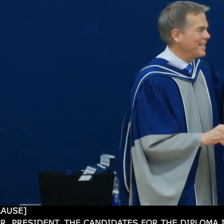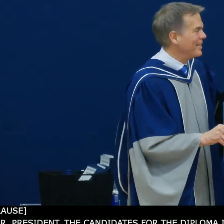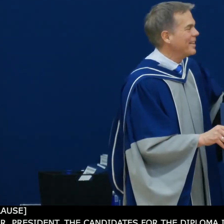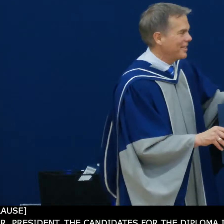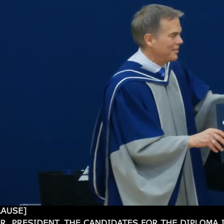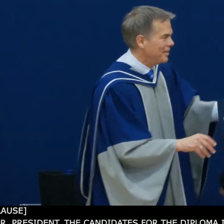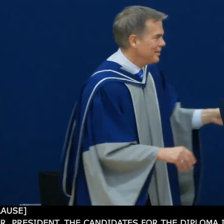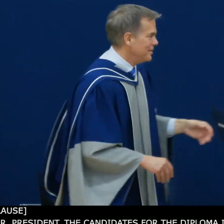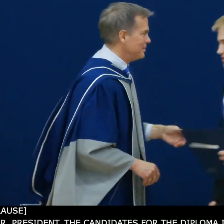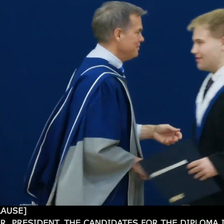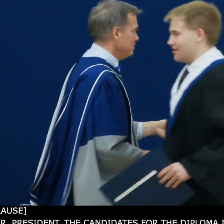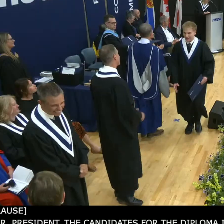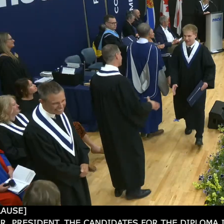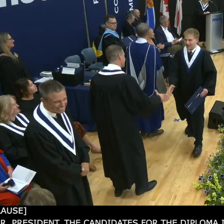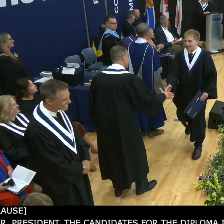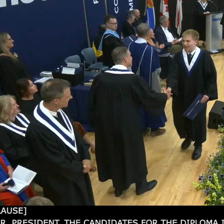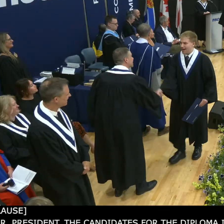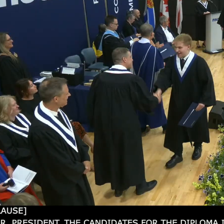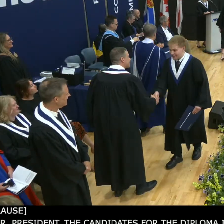Kelsey Halliday.